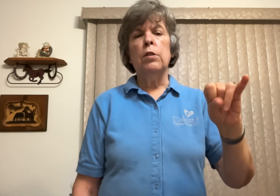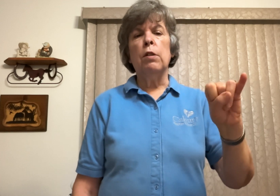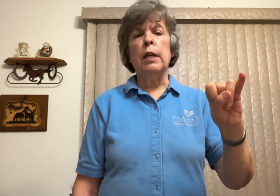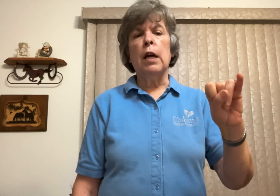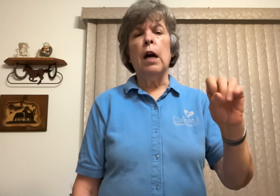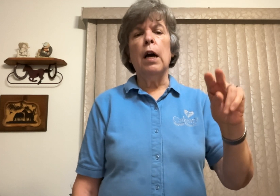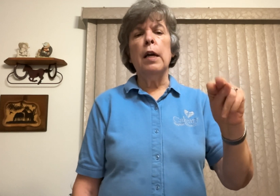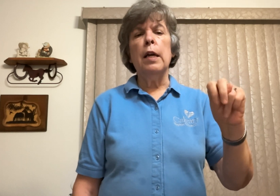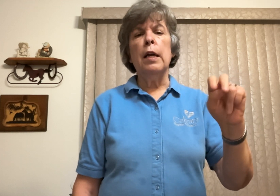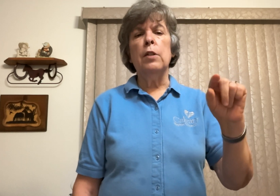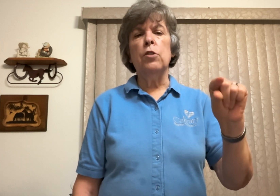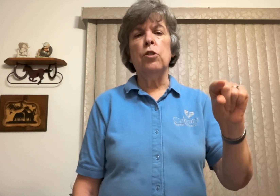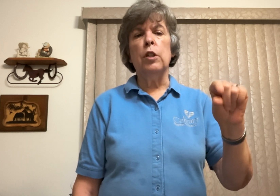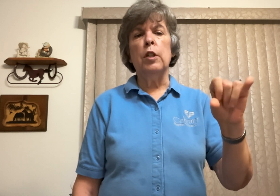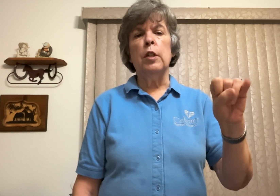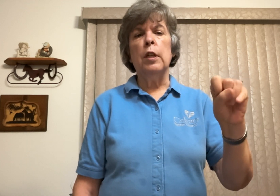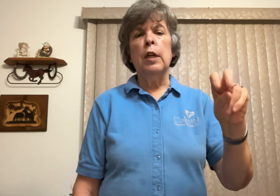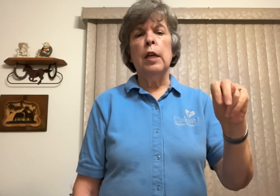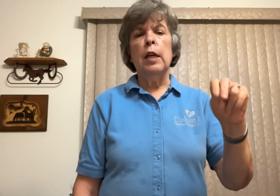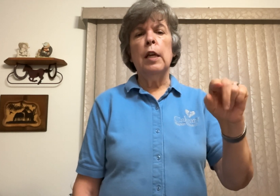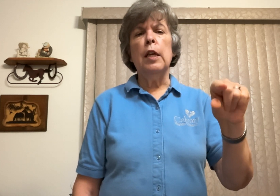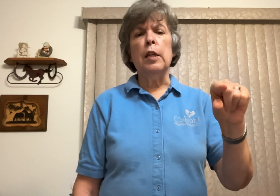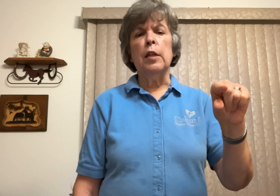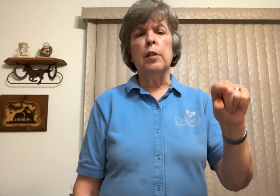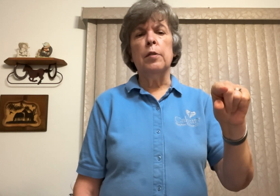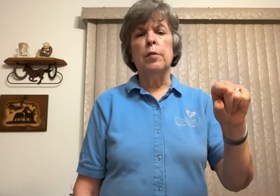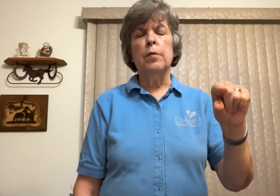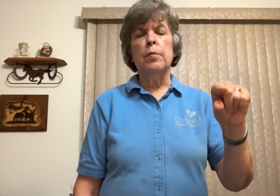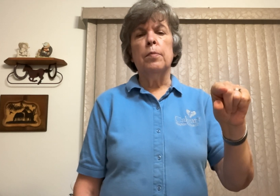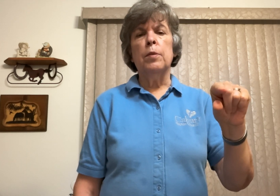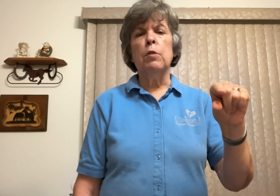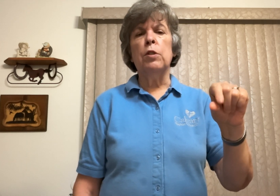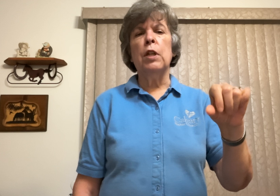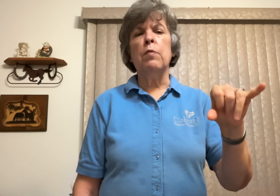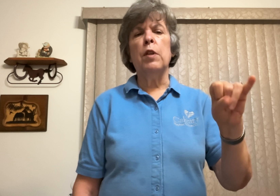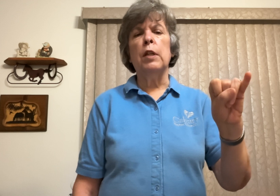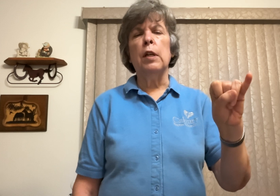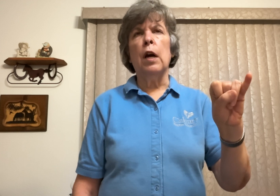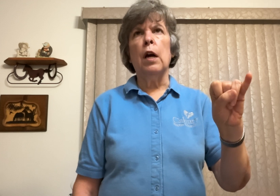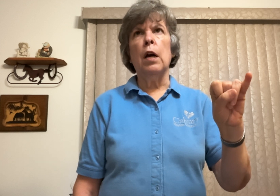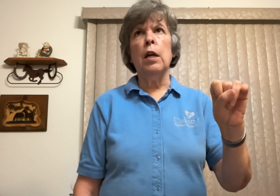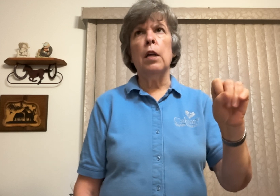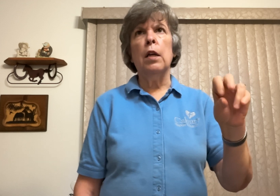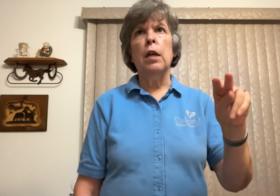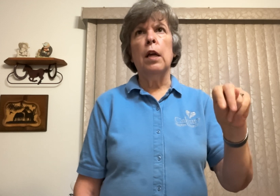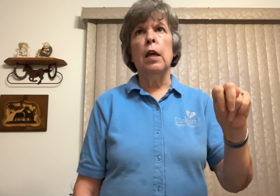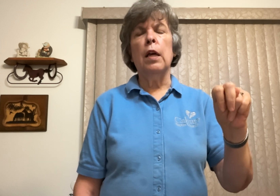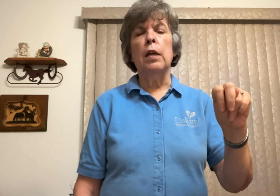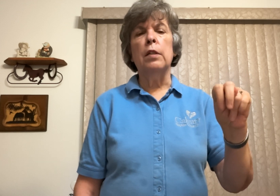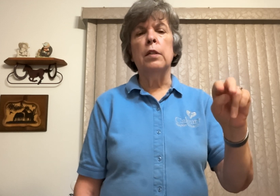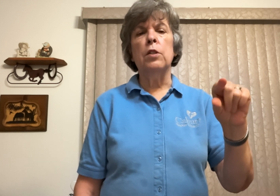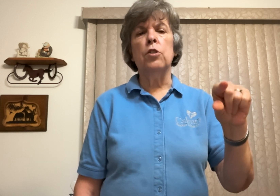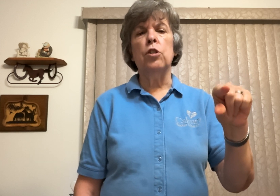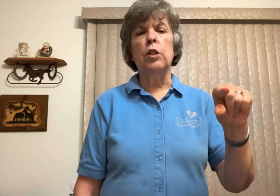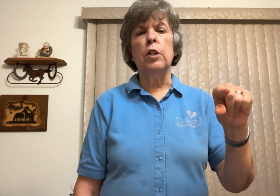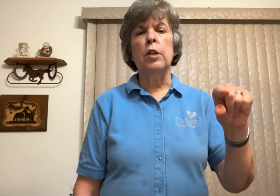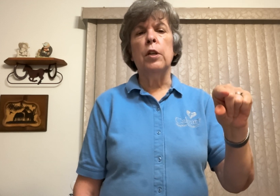like ING, ing. So instead of thinking ING,